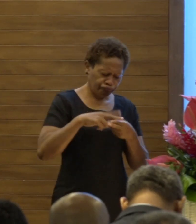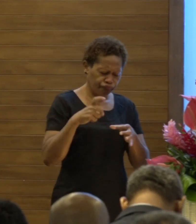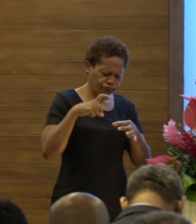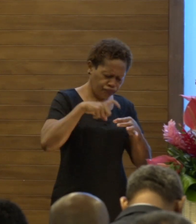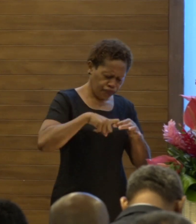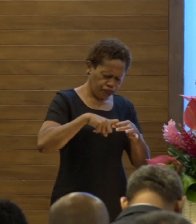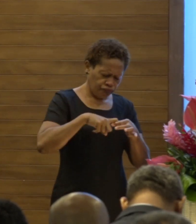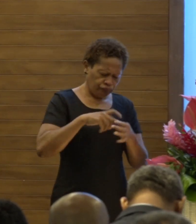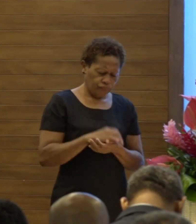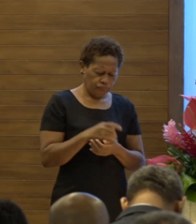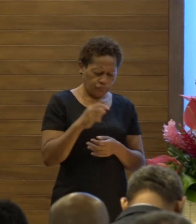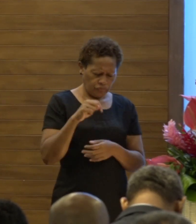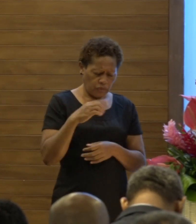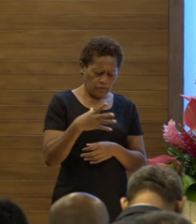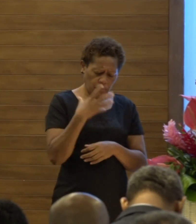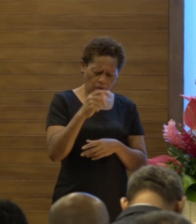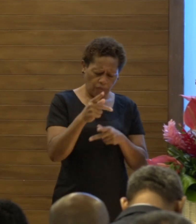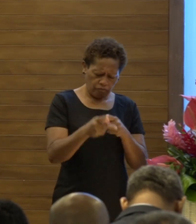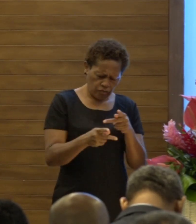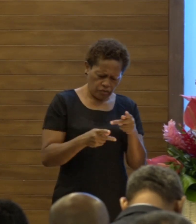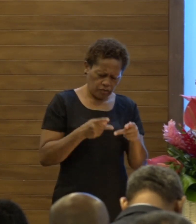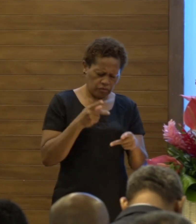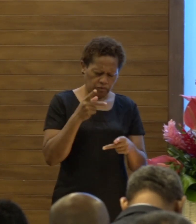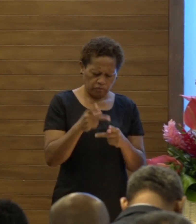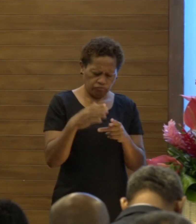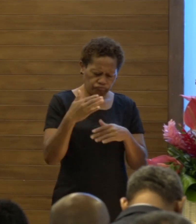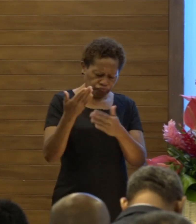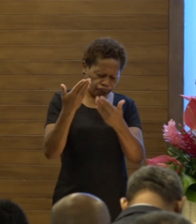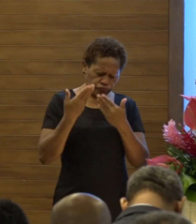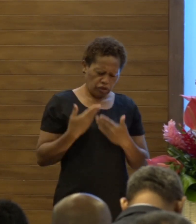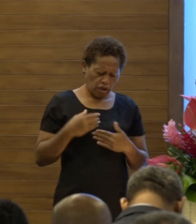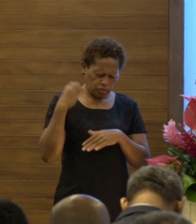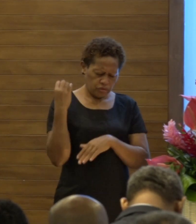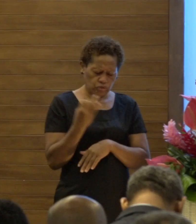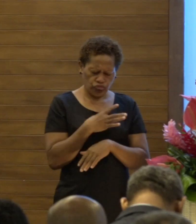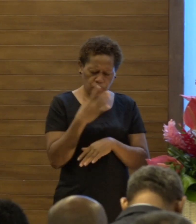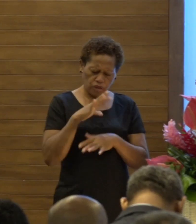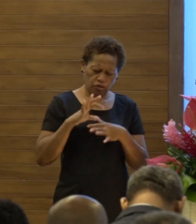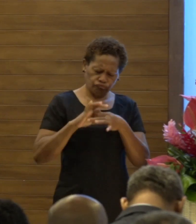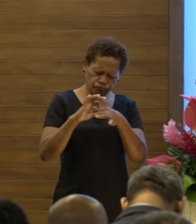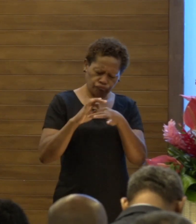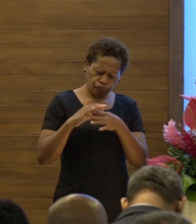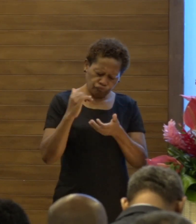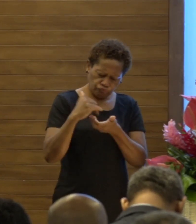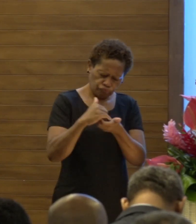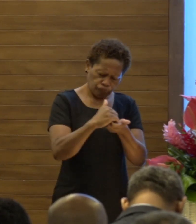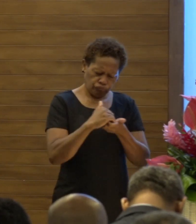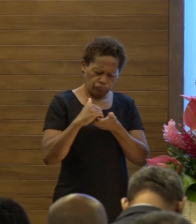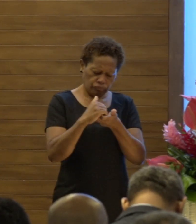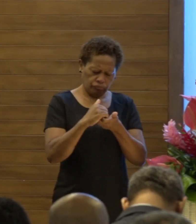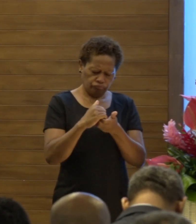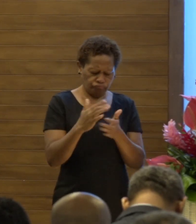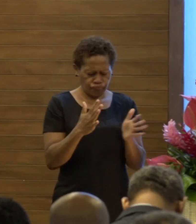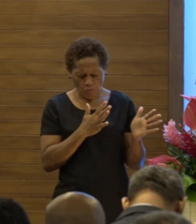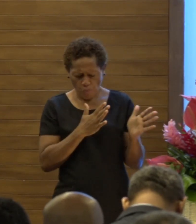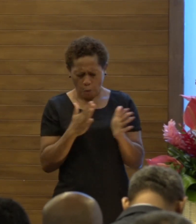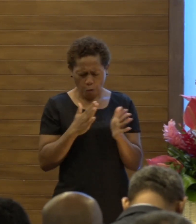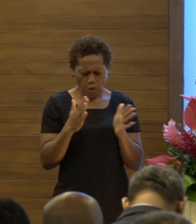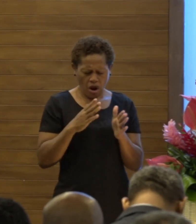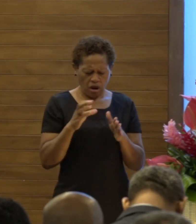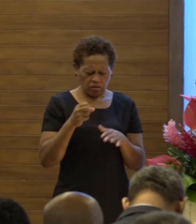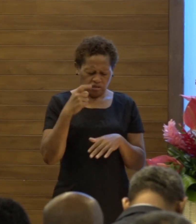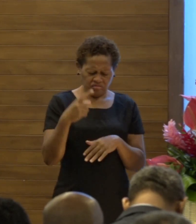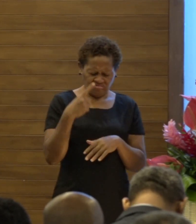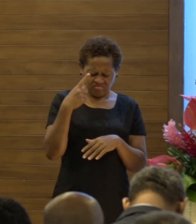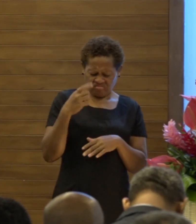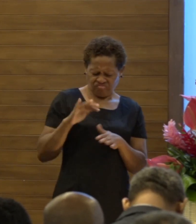in the implementation process. Bind us and give us the spirit of cooperation and remove any division,